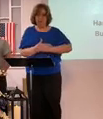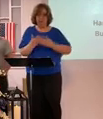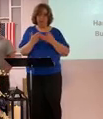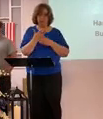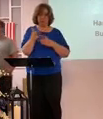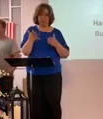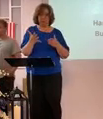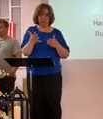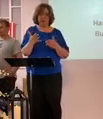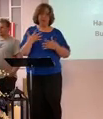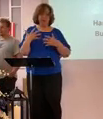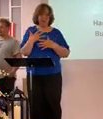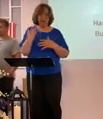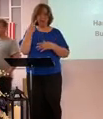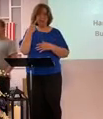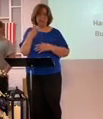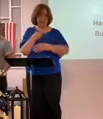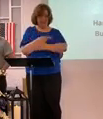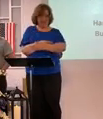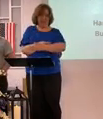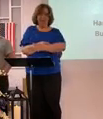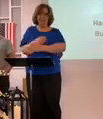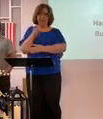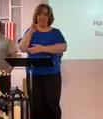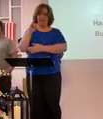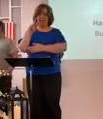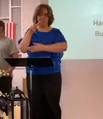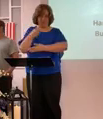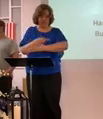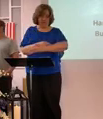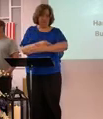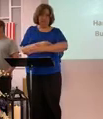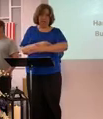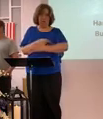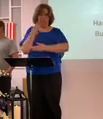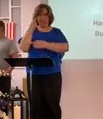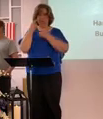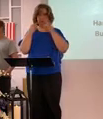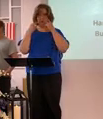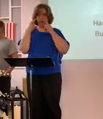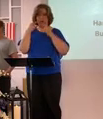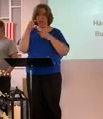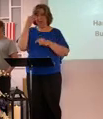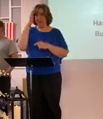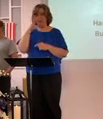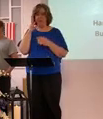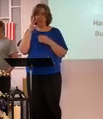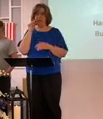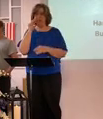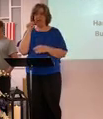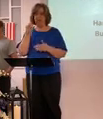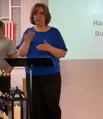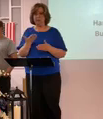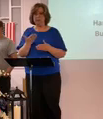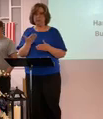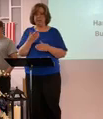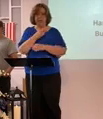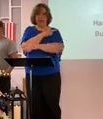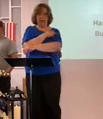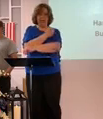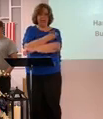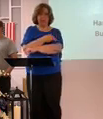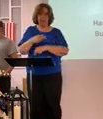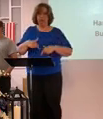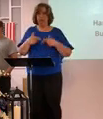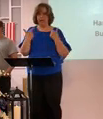IV in his arm brought me to tears. I mean, I've never experienced hospital